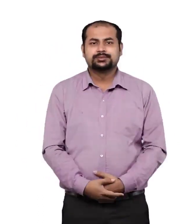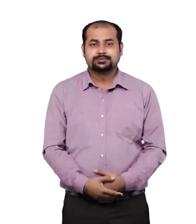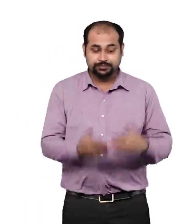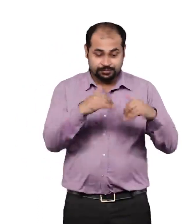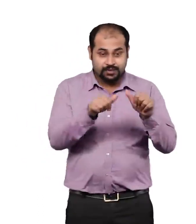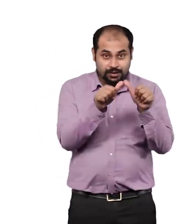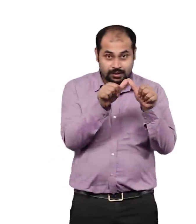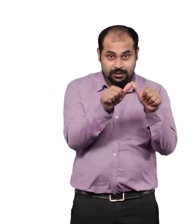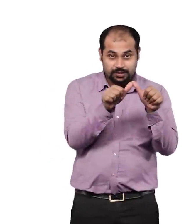A.